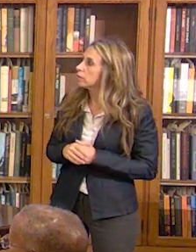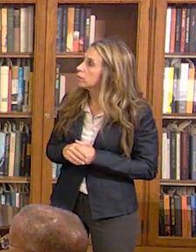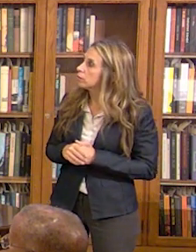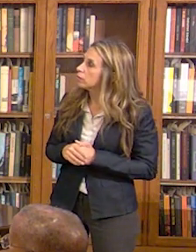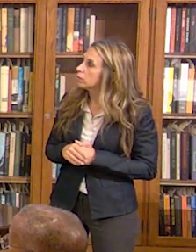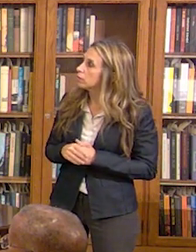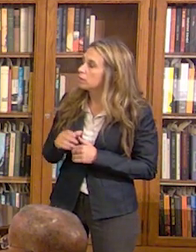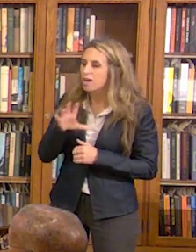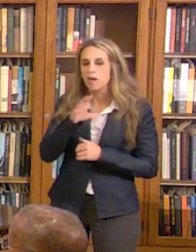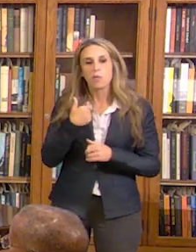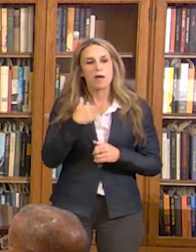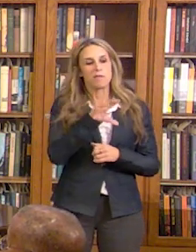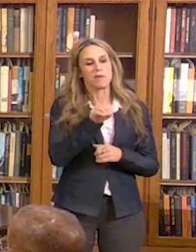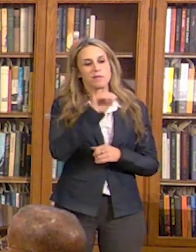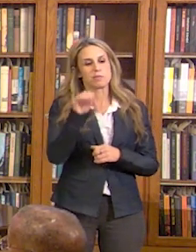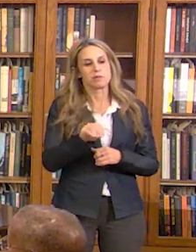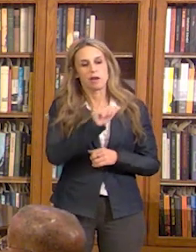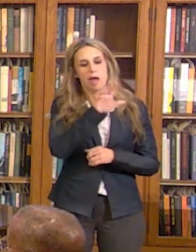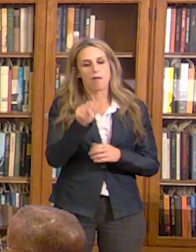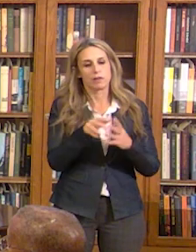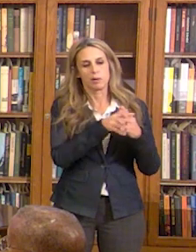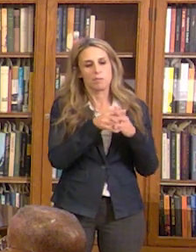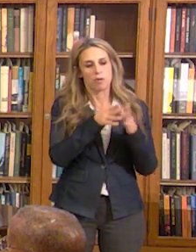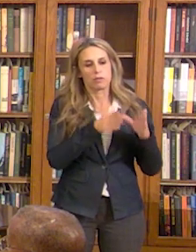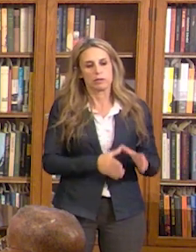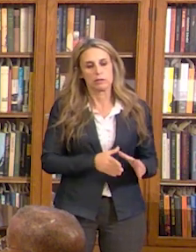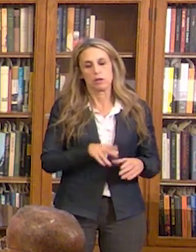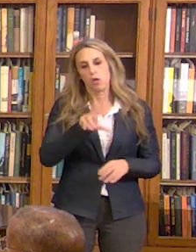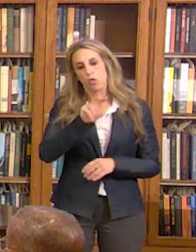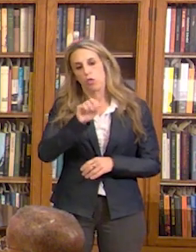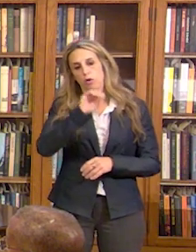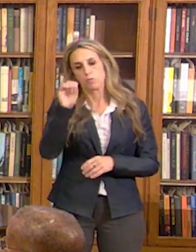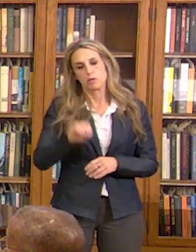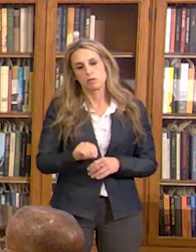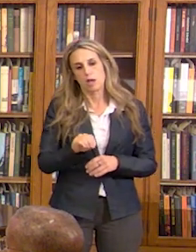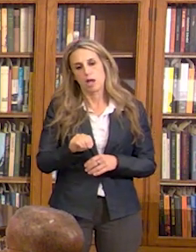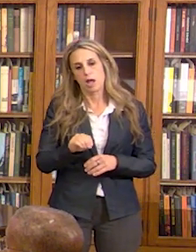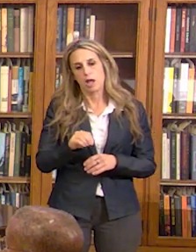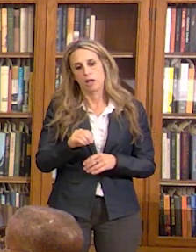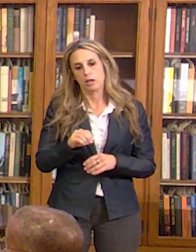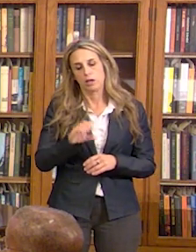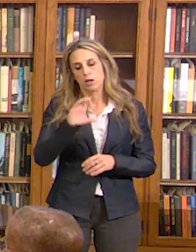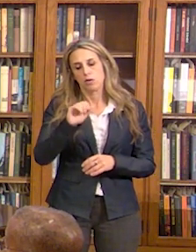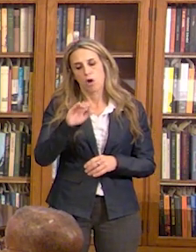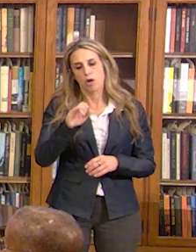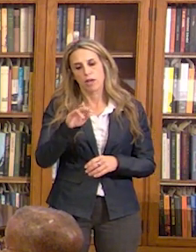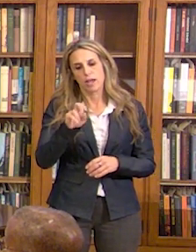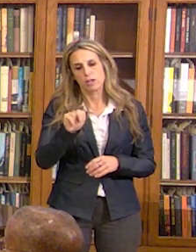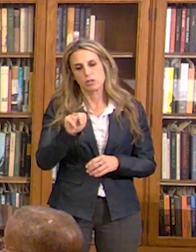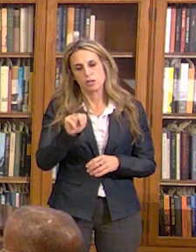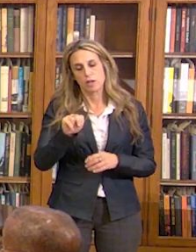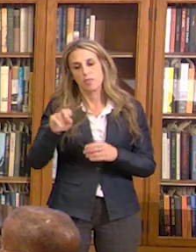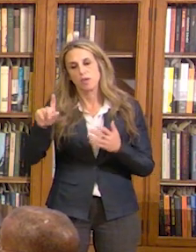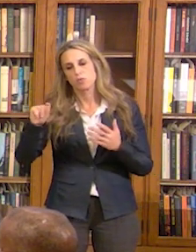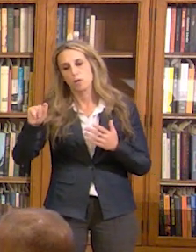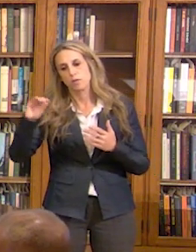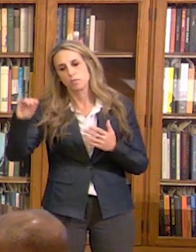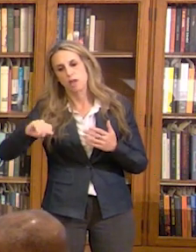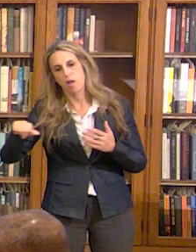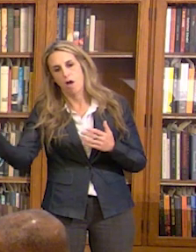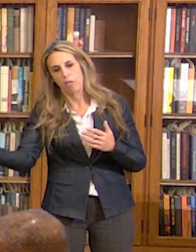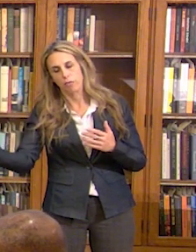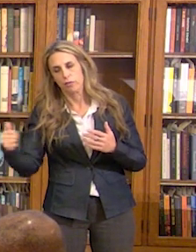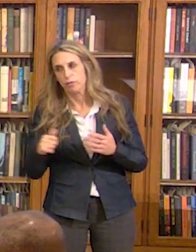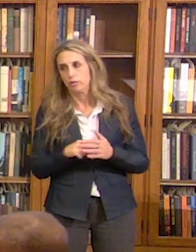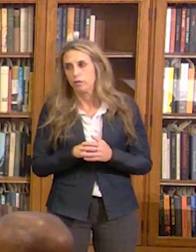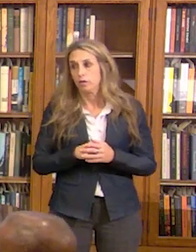have 50% African-American 30% Caucasian 20% other and